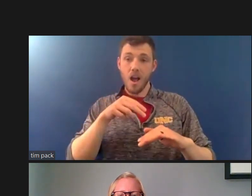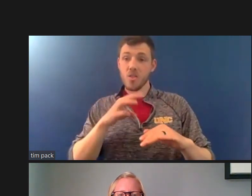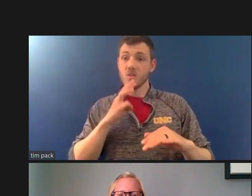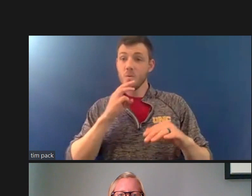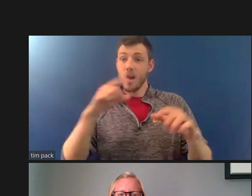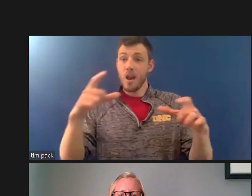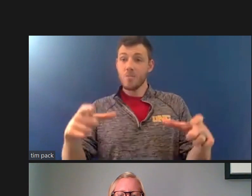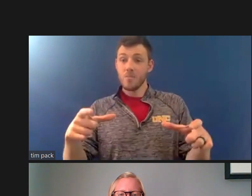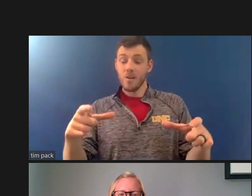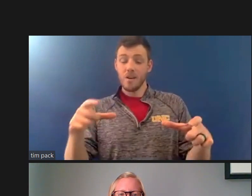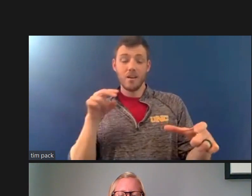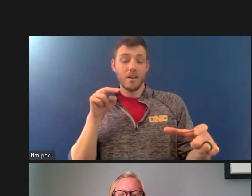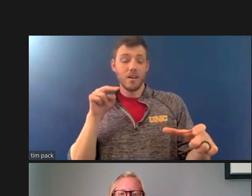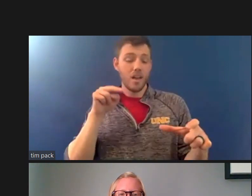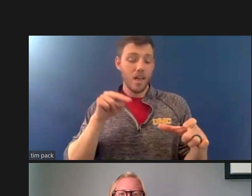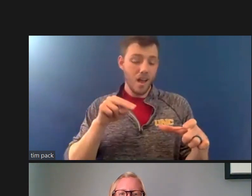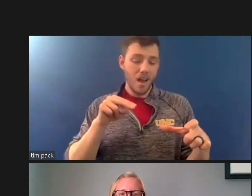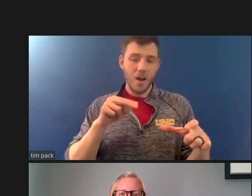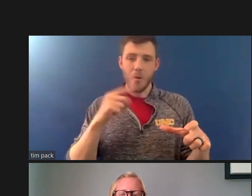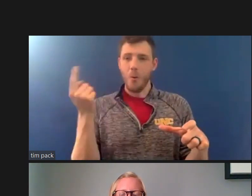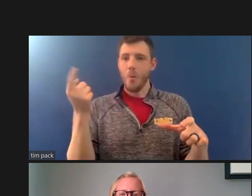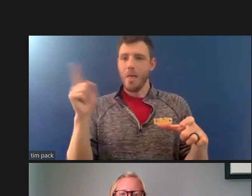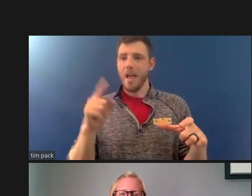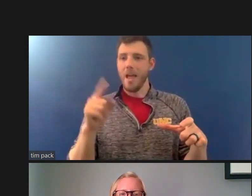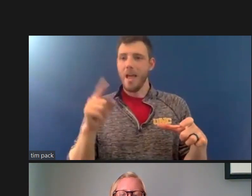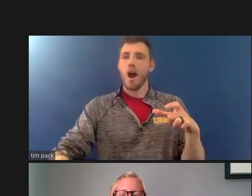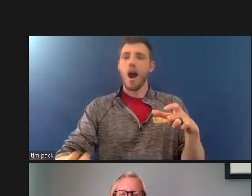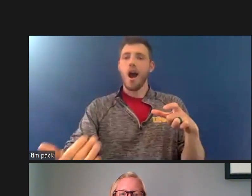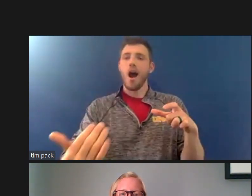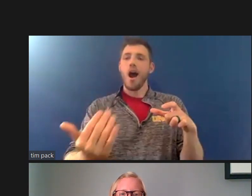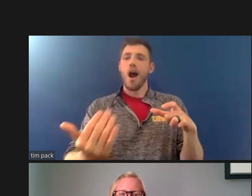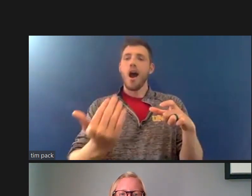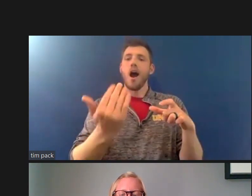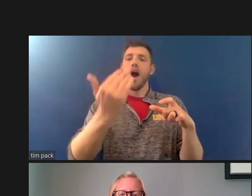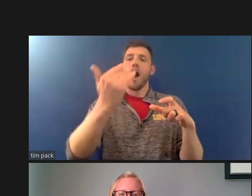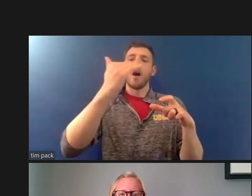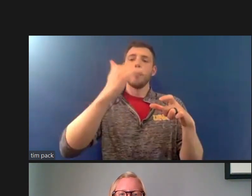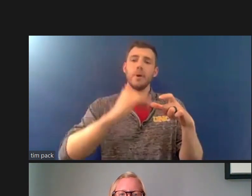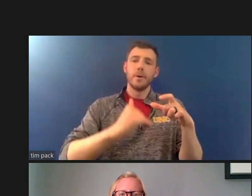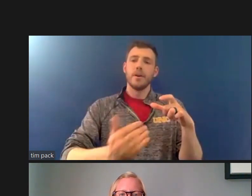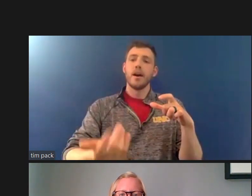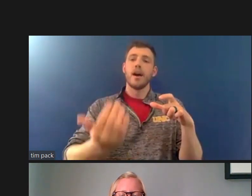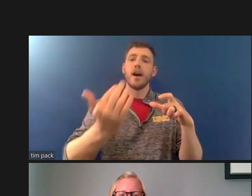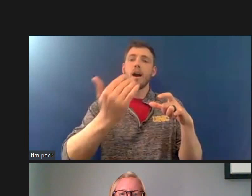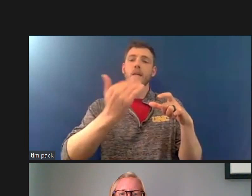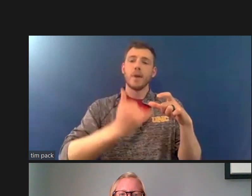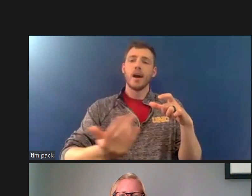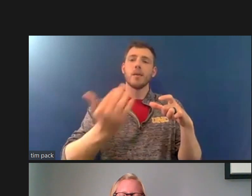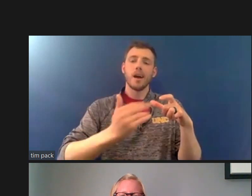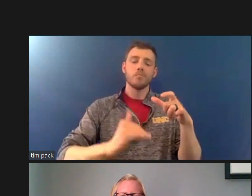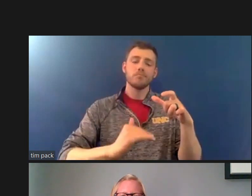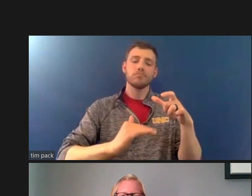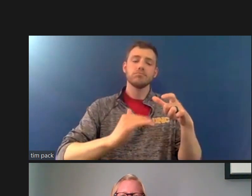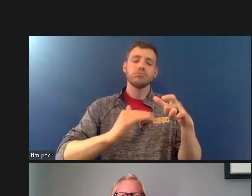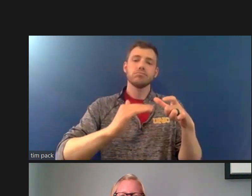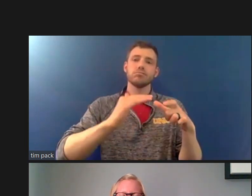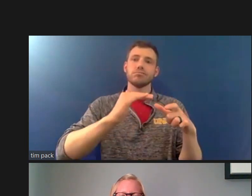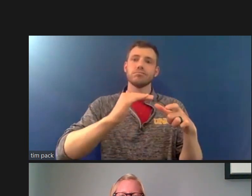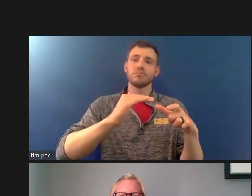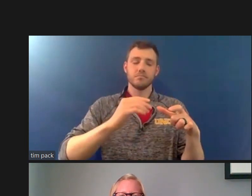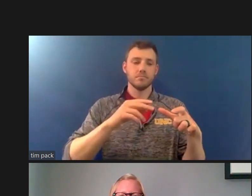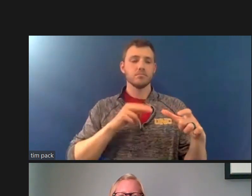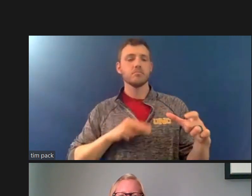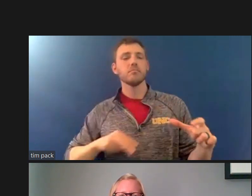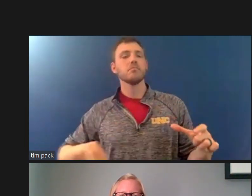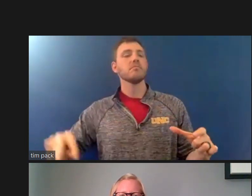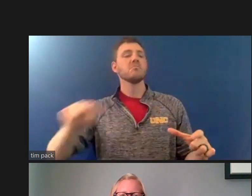only invaded by the sea at high tide, was so deep at one end as to be dark green. Ralph inspected the whole 30 yards